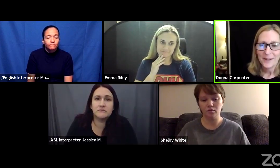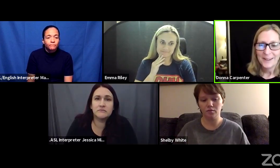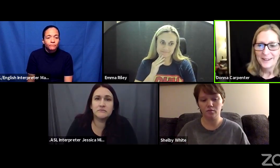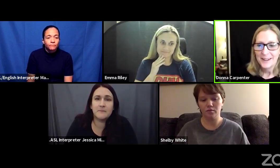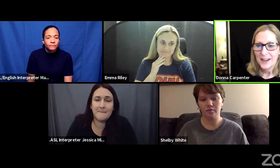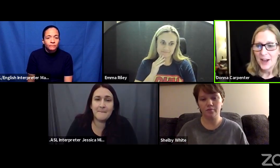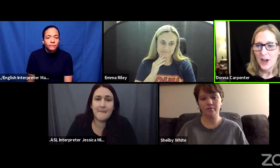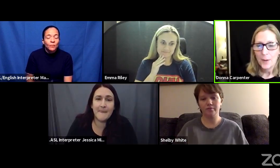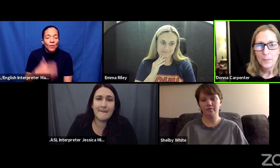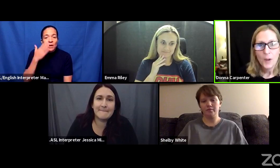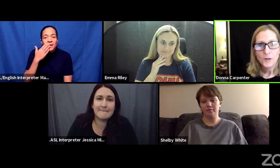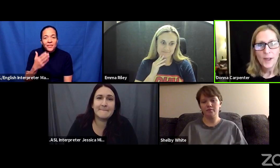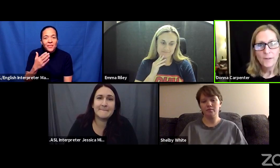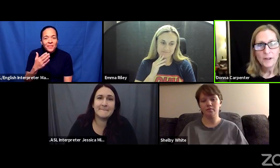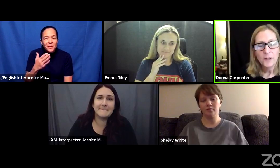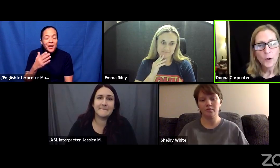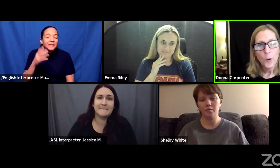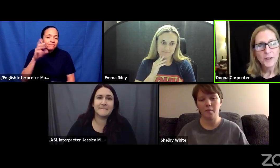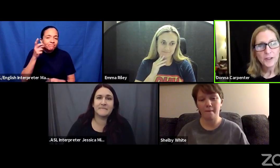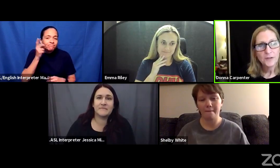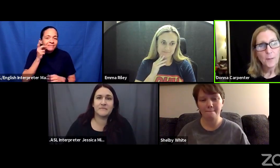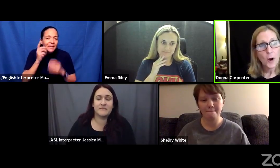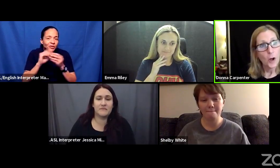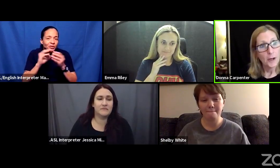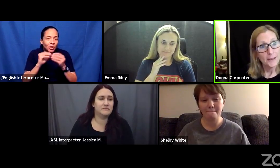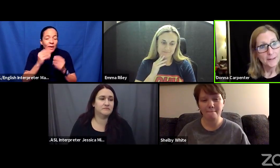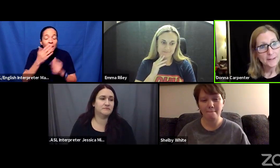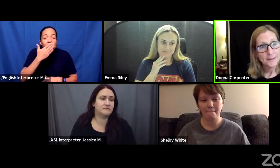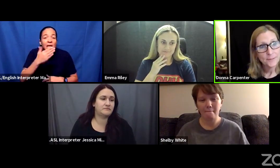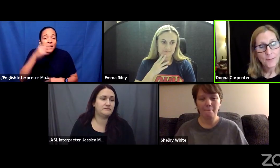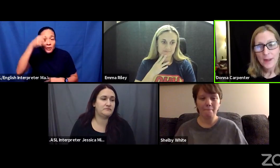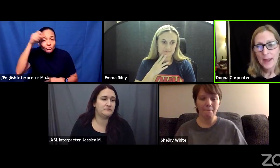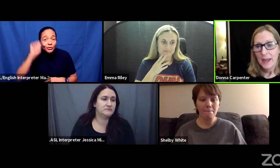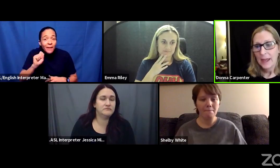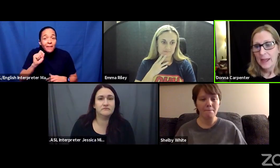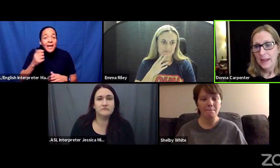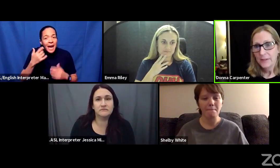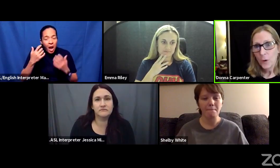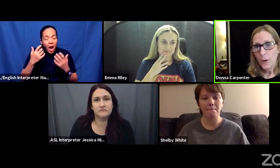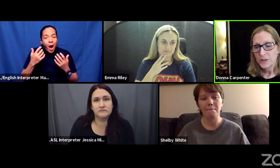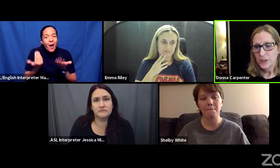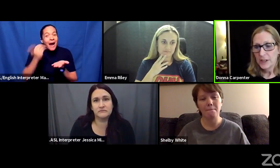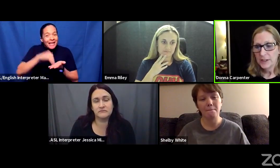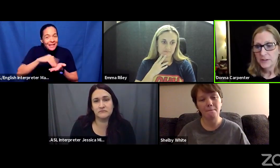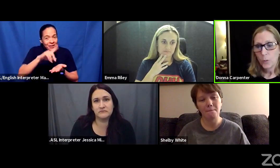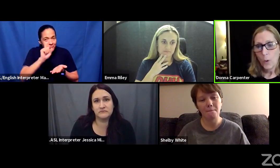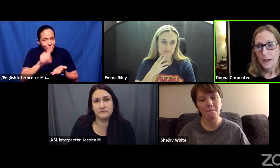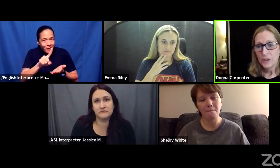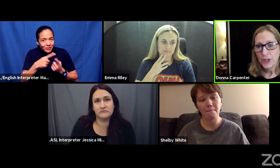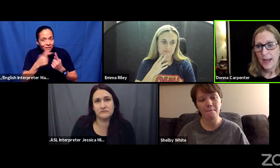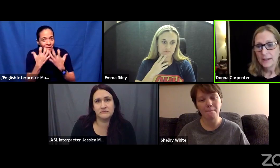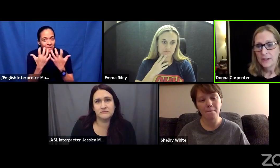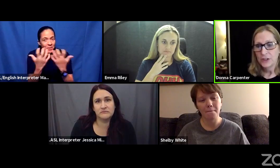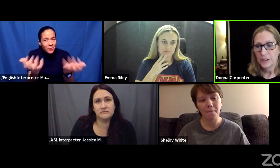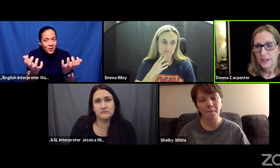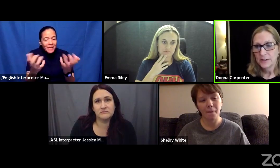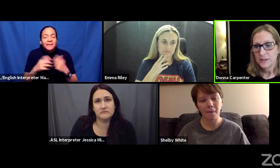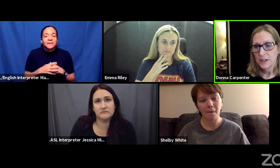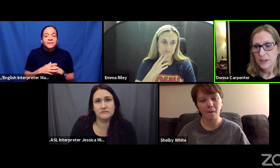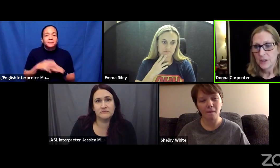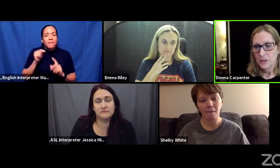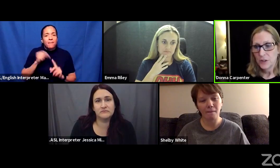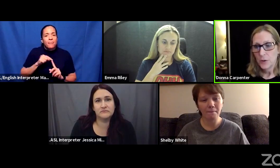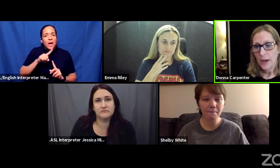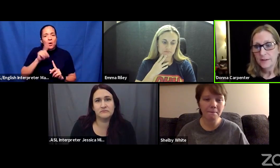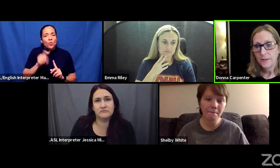Thanks, Shelby. So we have another question from our audience. And the question is, what